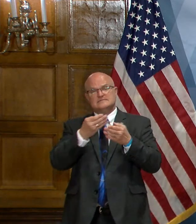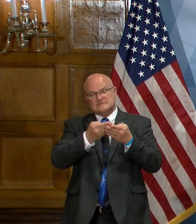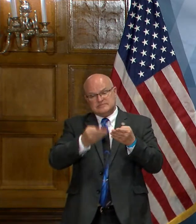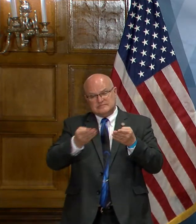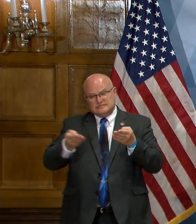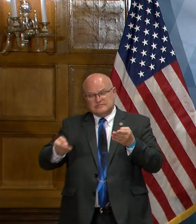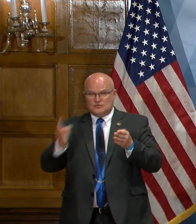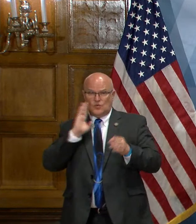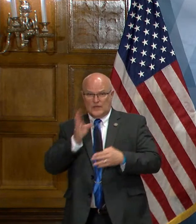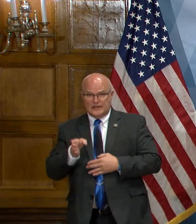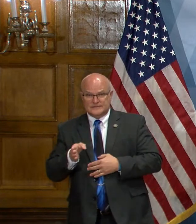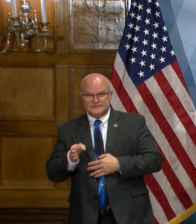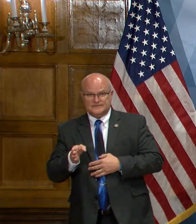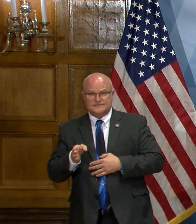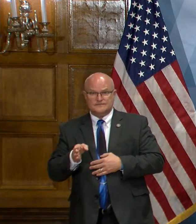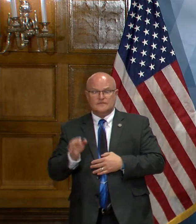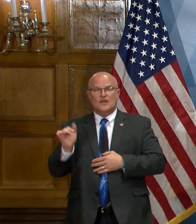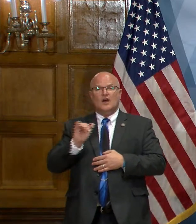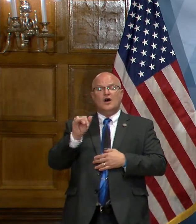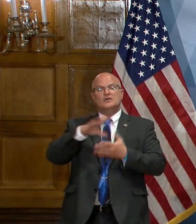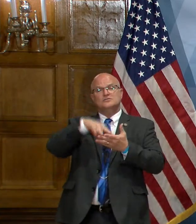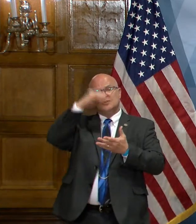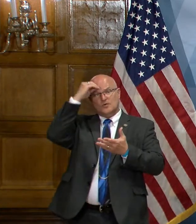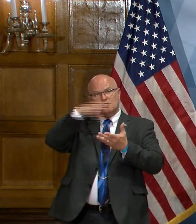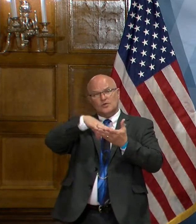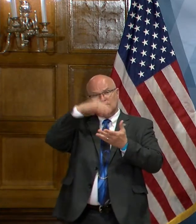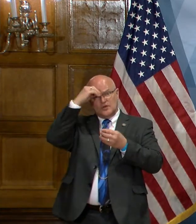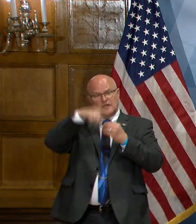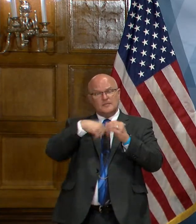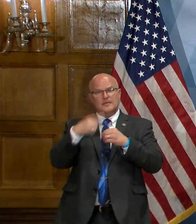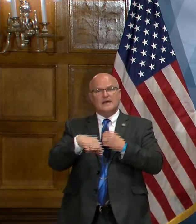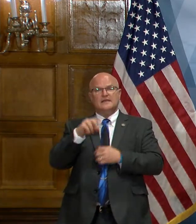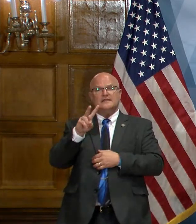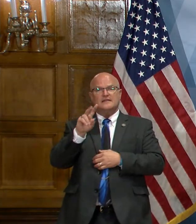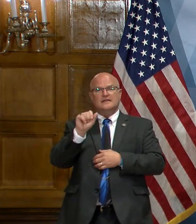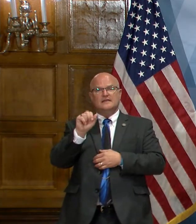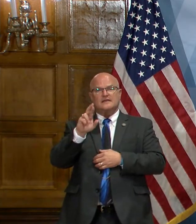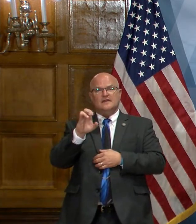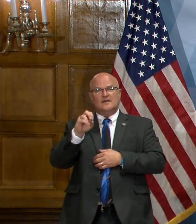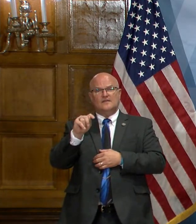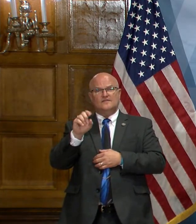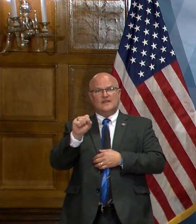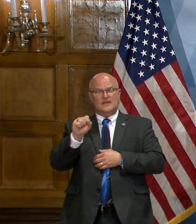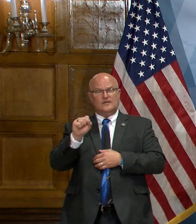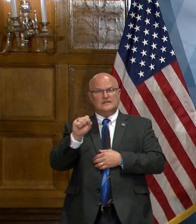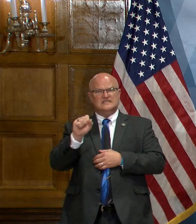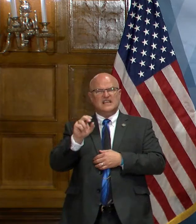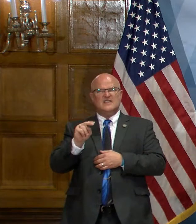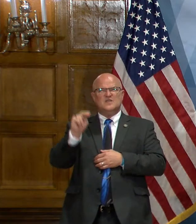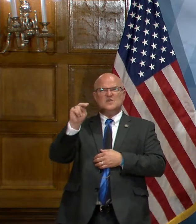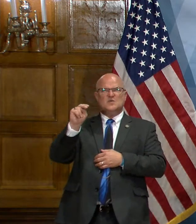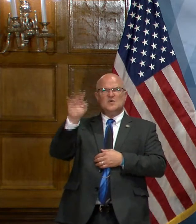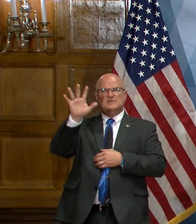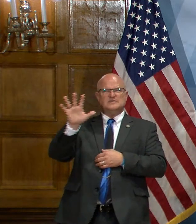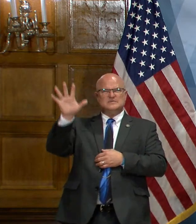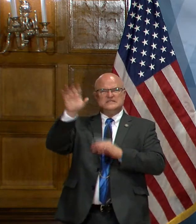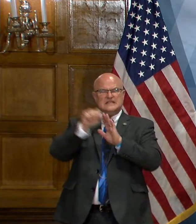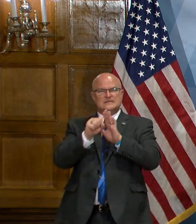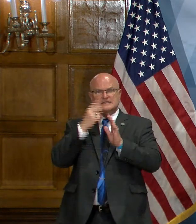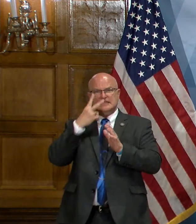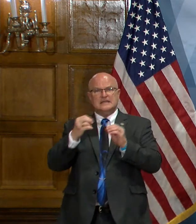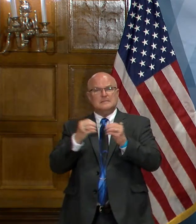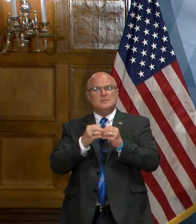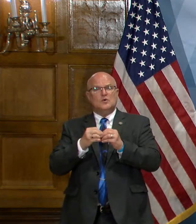cases here. Also, what we're learning about the variants is that in those northern states, we're seeing more cases